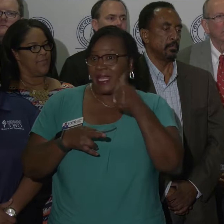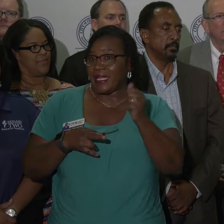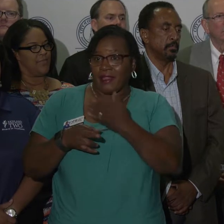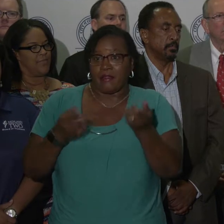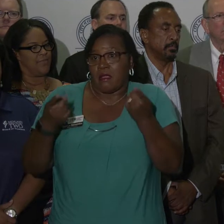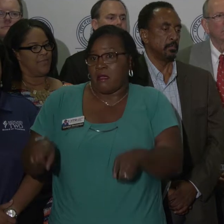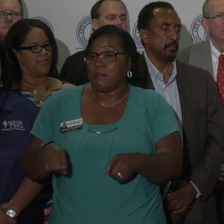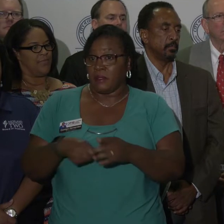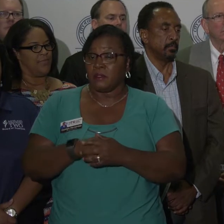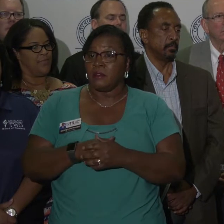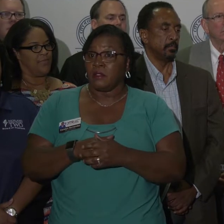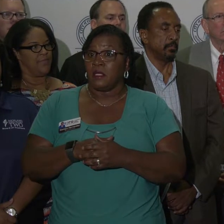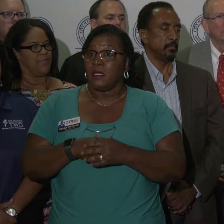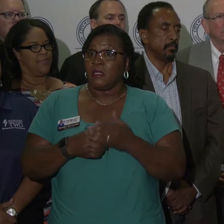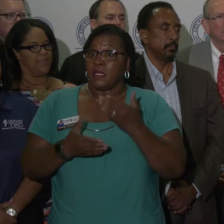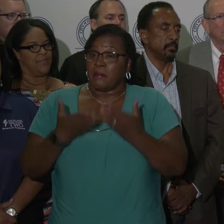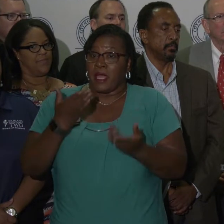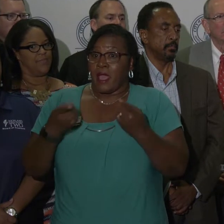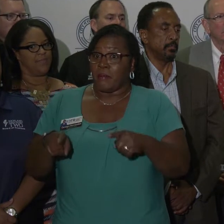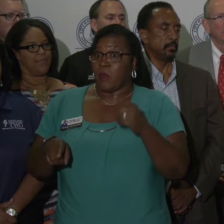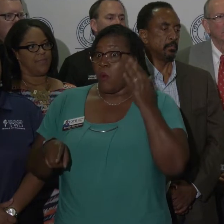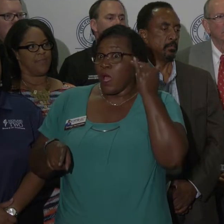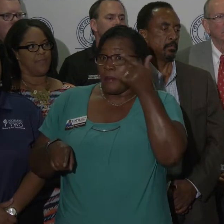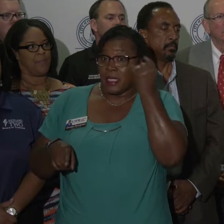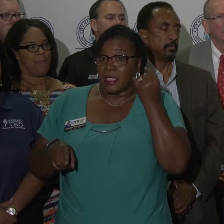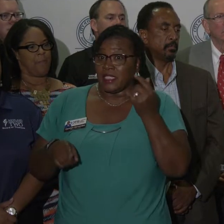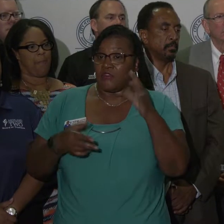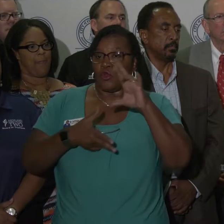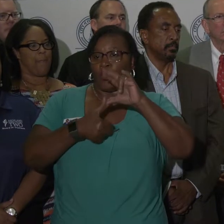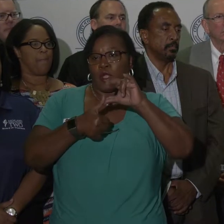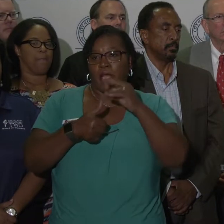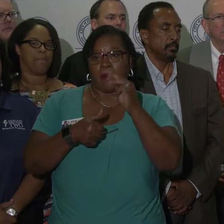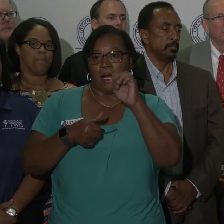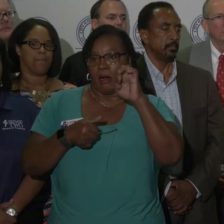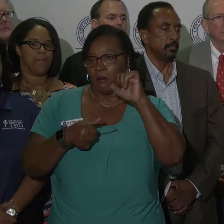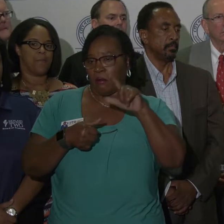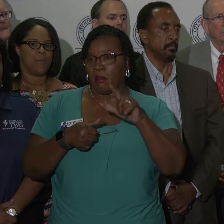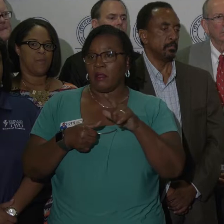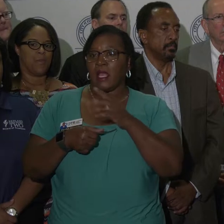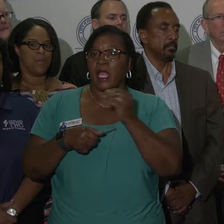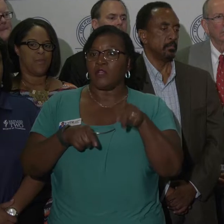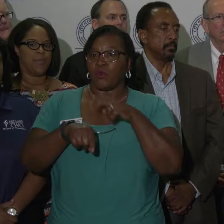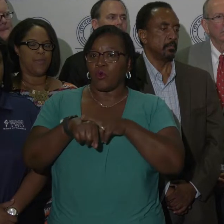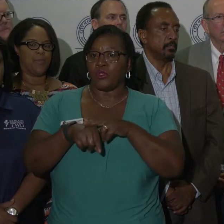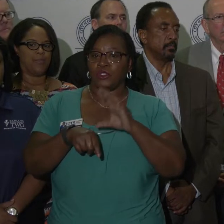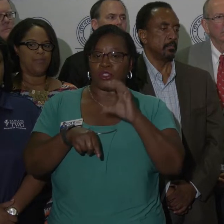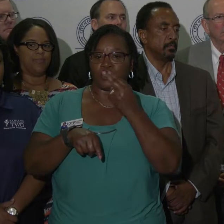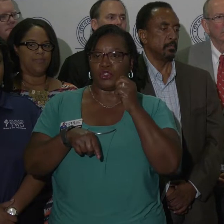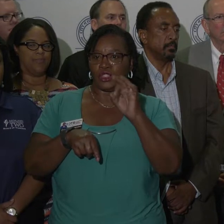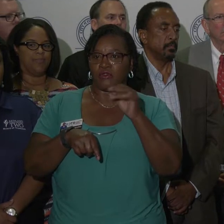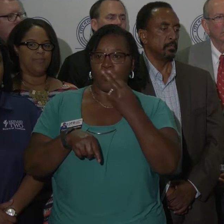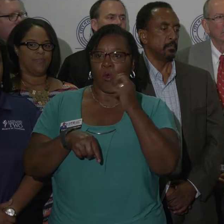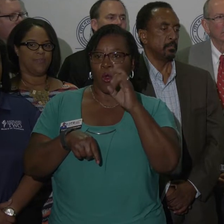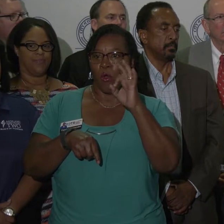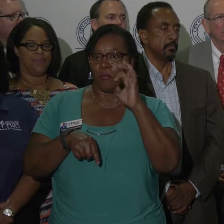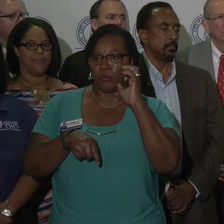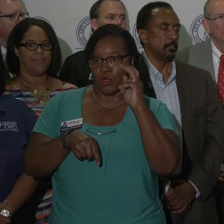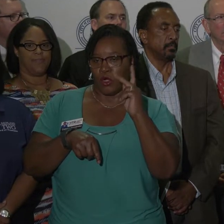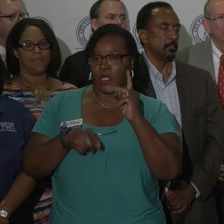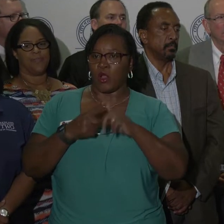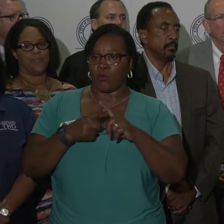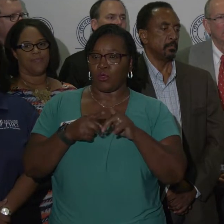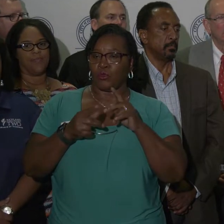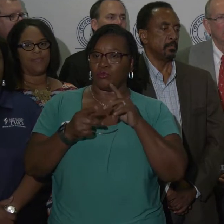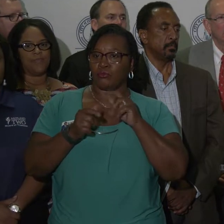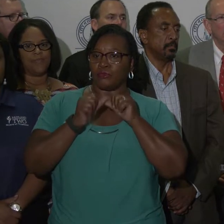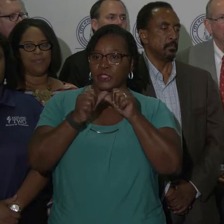eventuality that might happen because of Hurricane Michael. And of course, Chief Holbrook will reference close